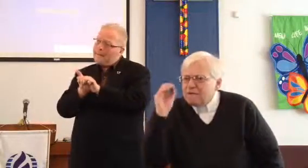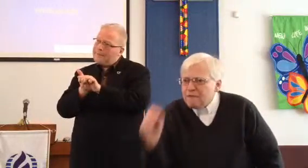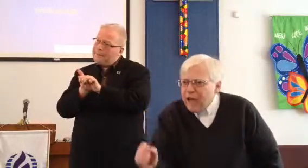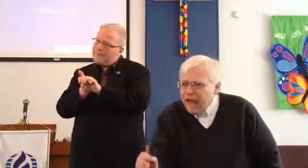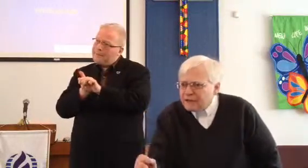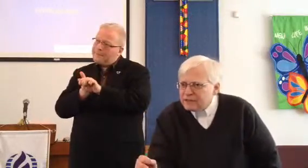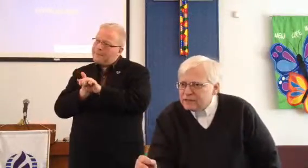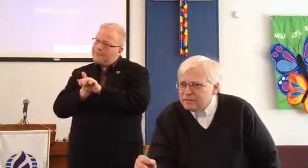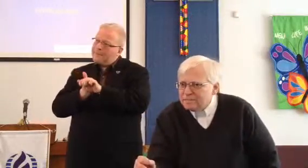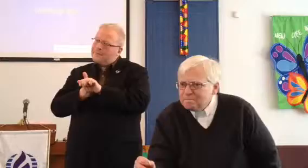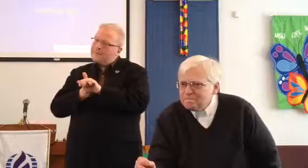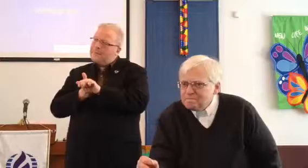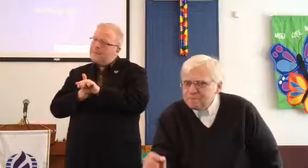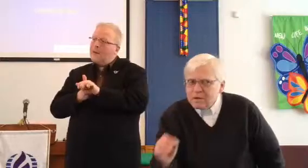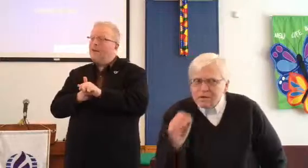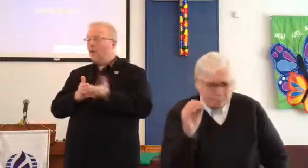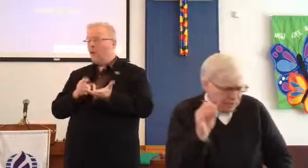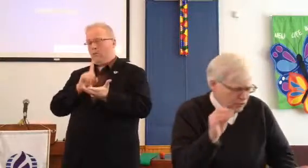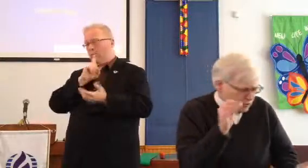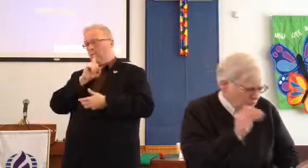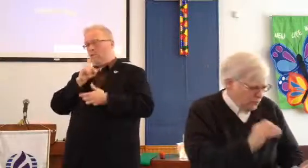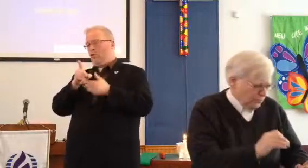Not fact,